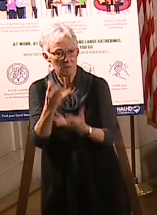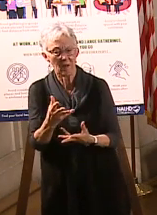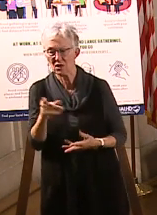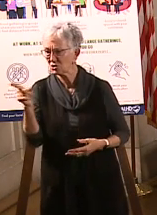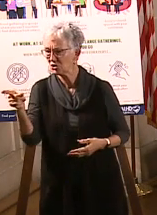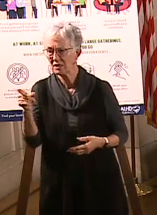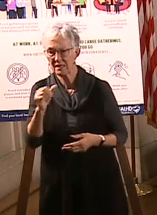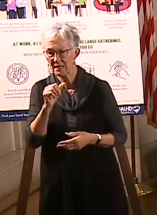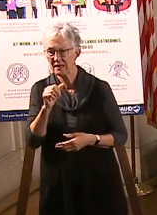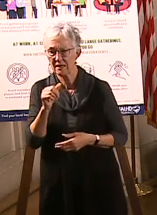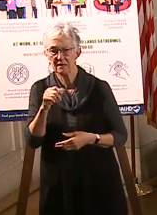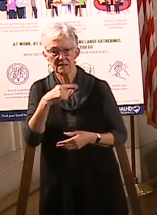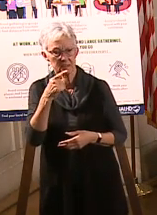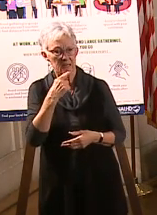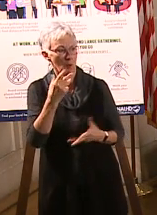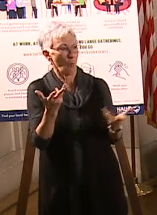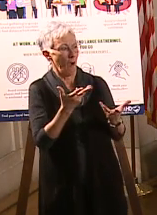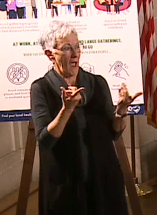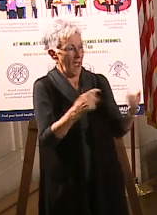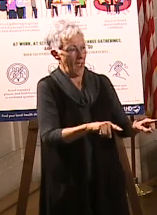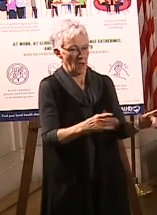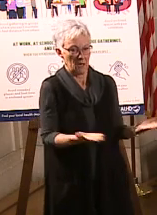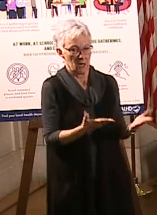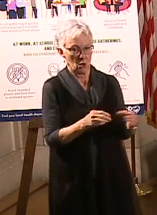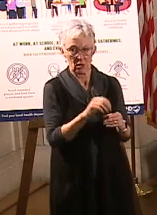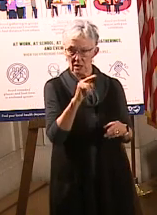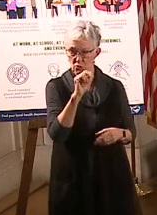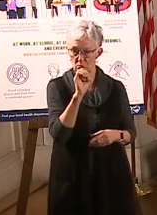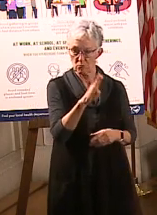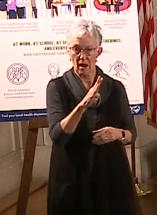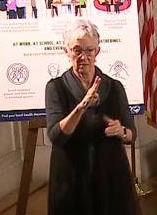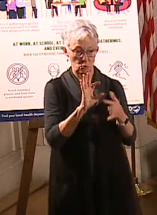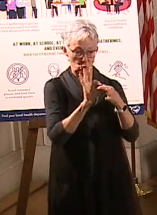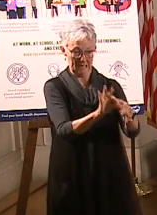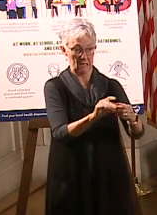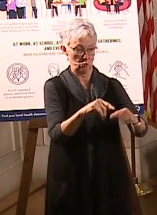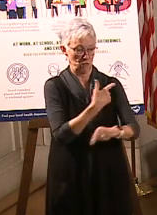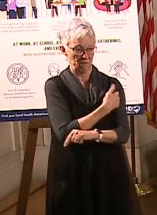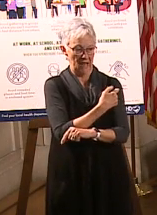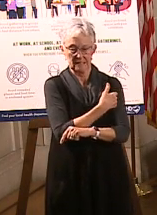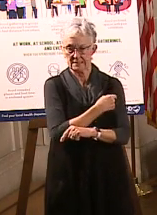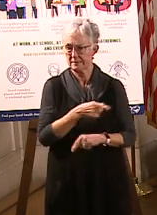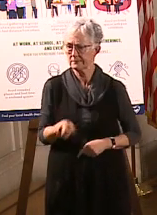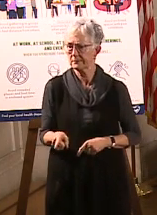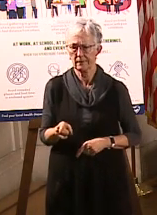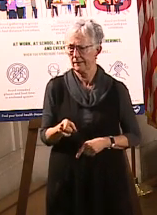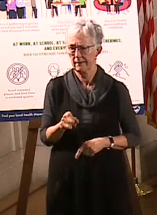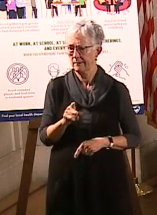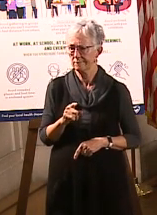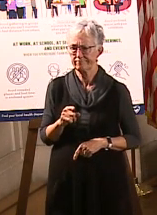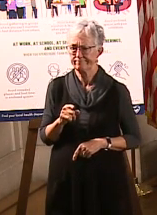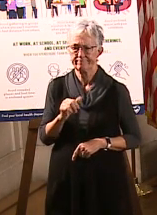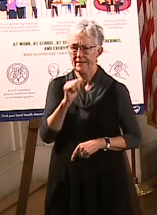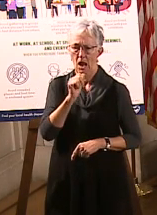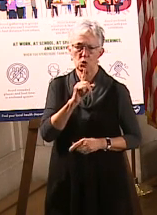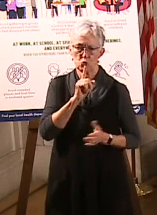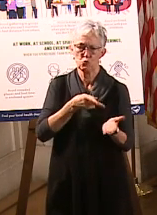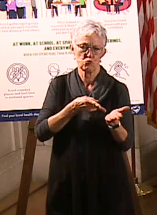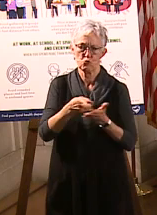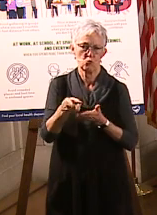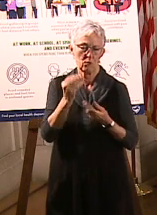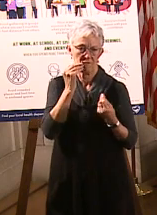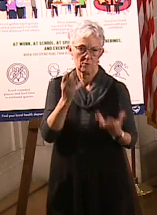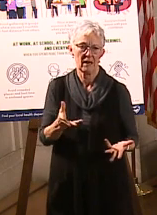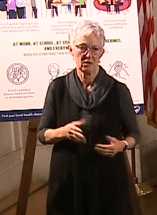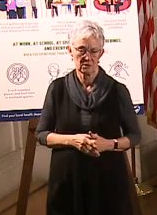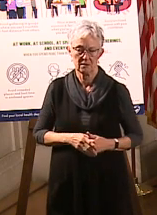Nebraska. And it just, again, demonstrates that she doesn't care about Nebraska or the people in Nebraska. AOC is somebody who wants to have open